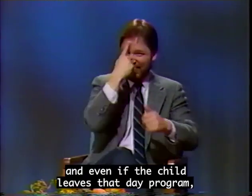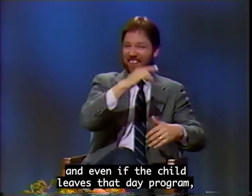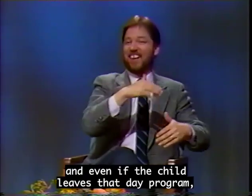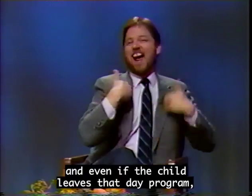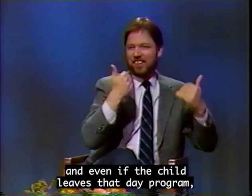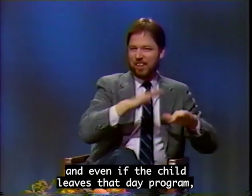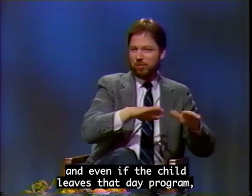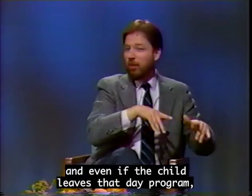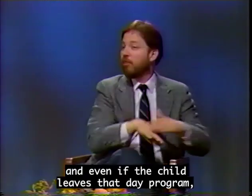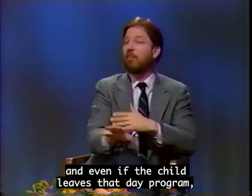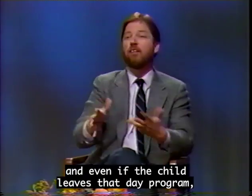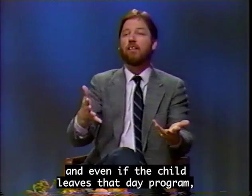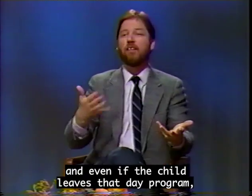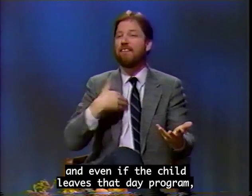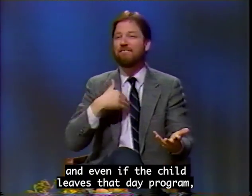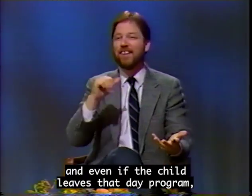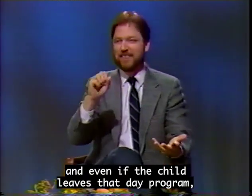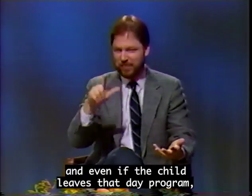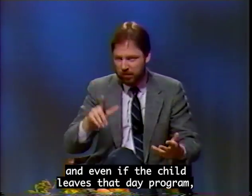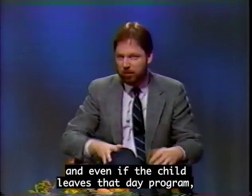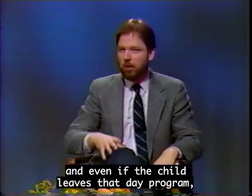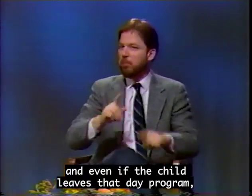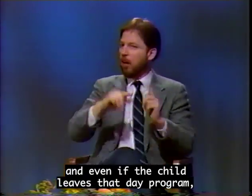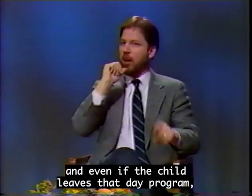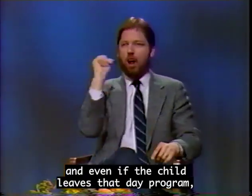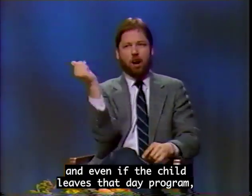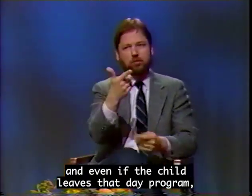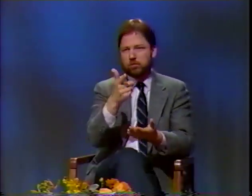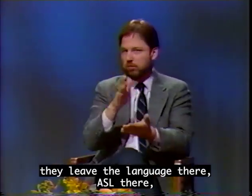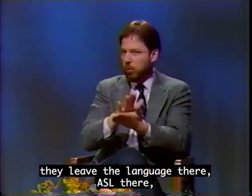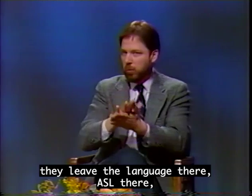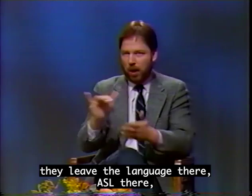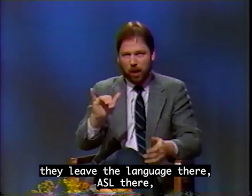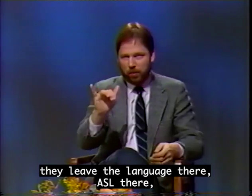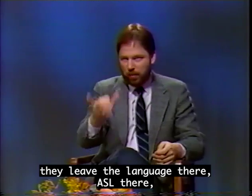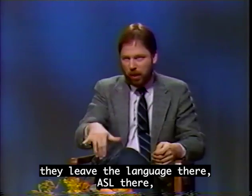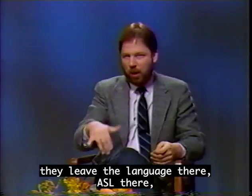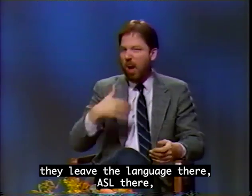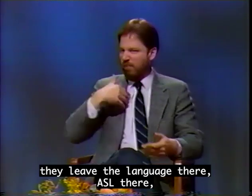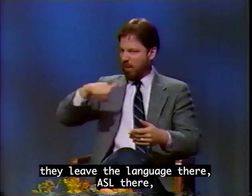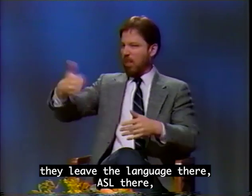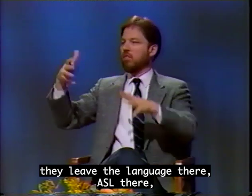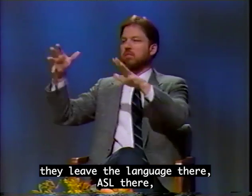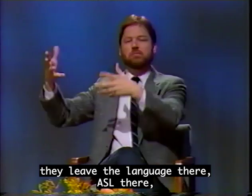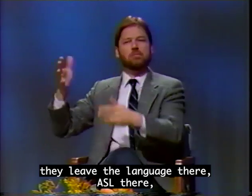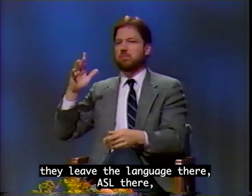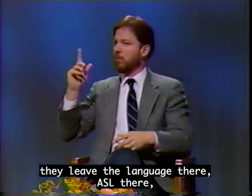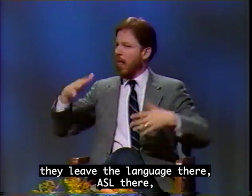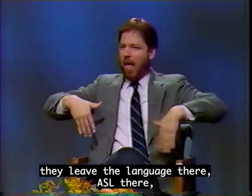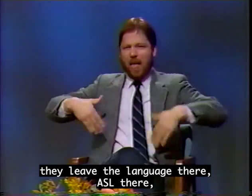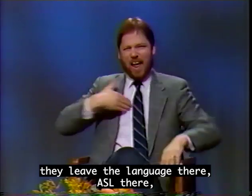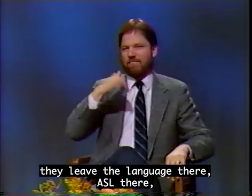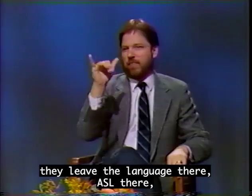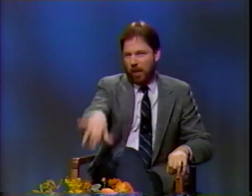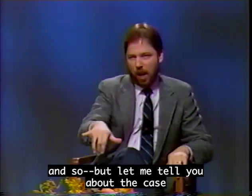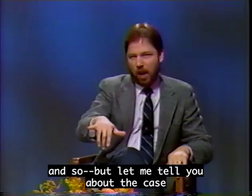if the child leaves that day program, they leave the language there, ASL there. And